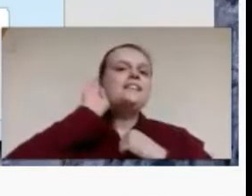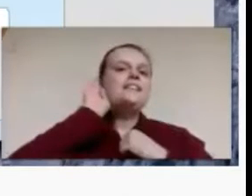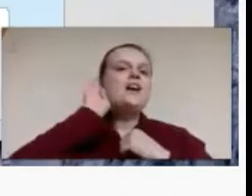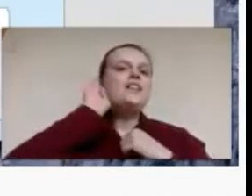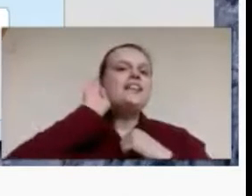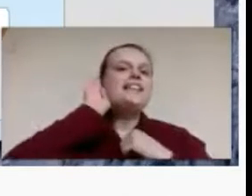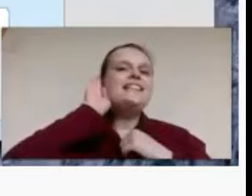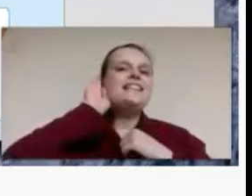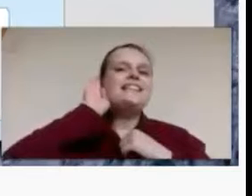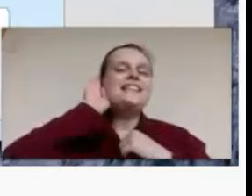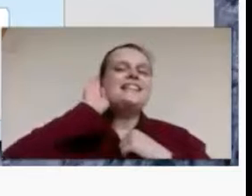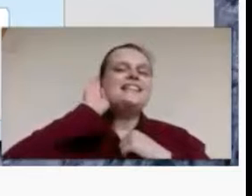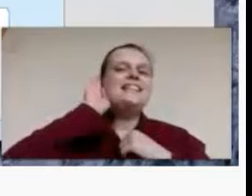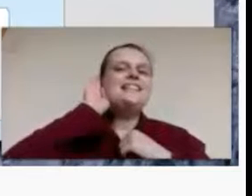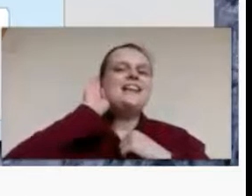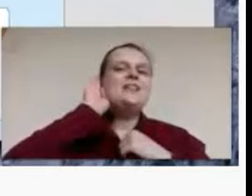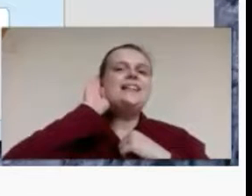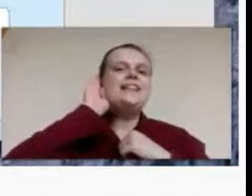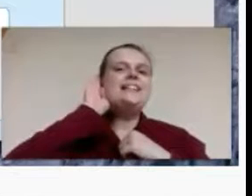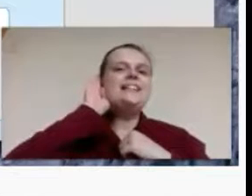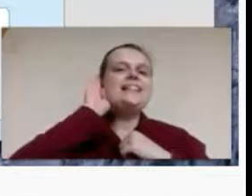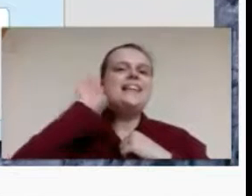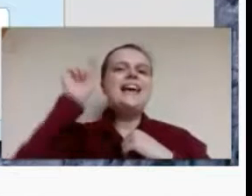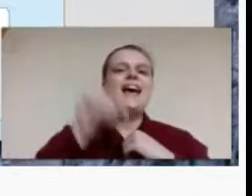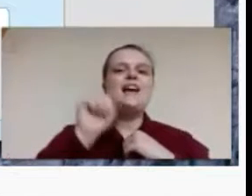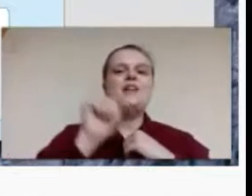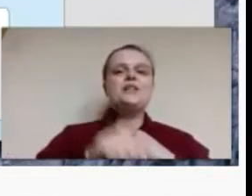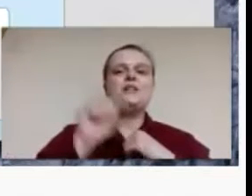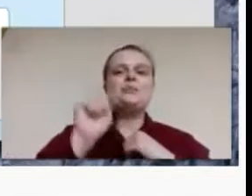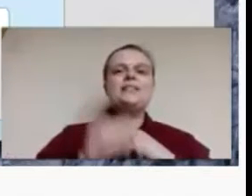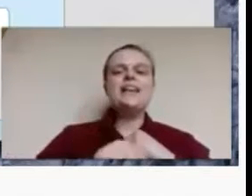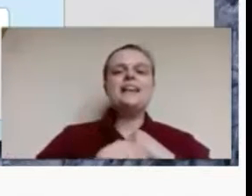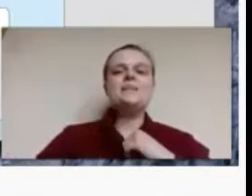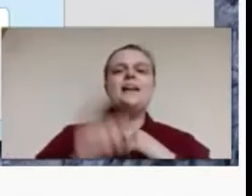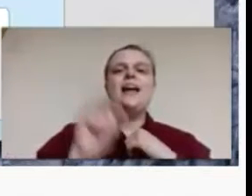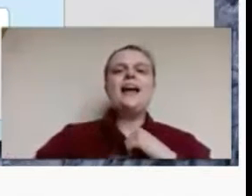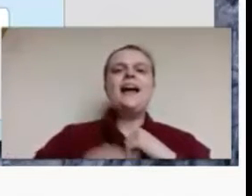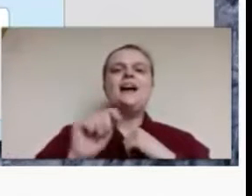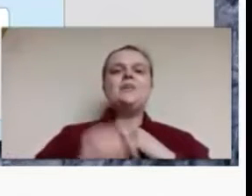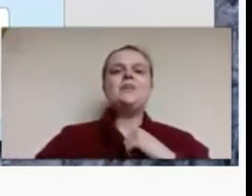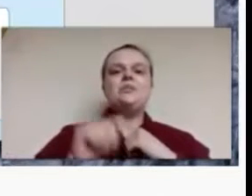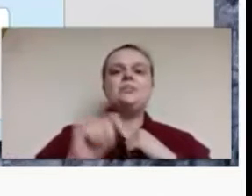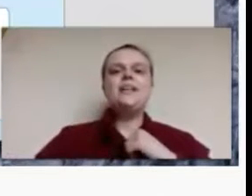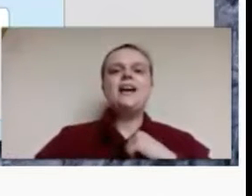is how we listen, this is how we listen, at time, at